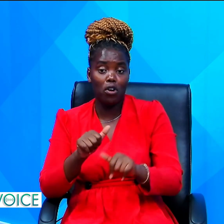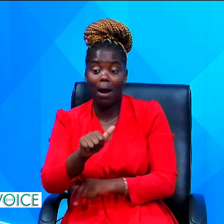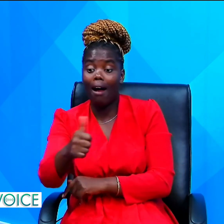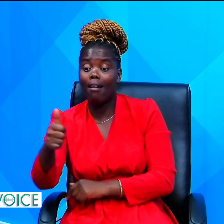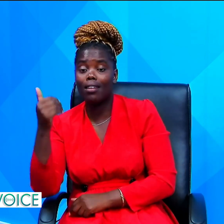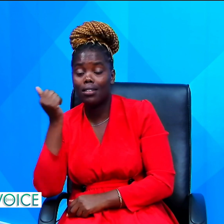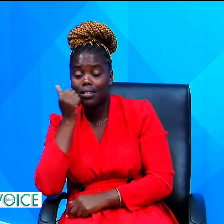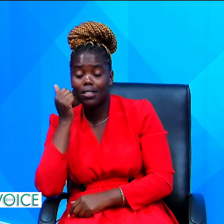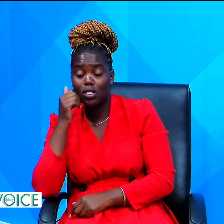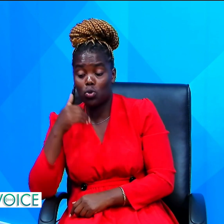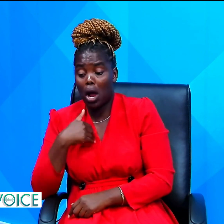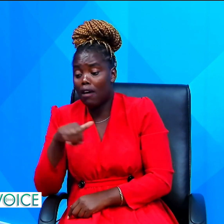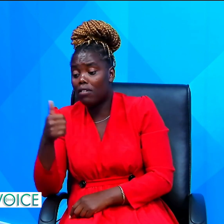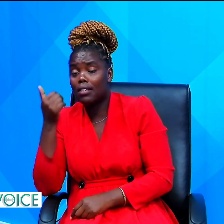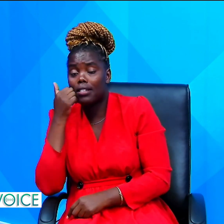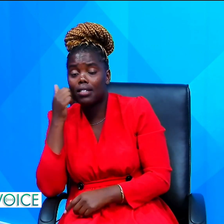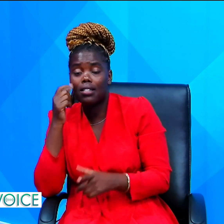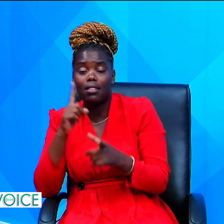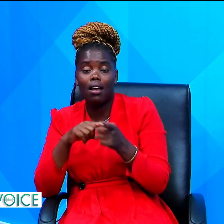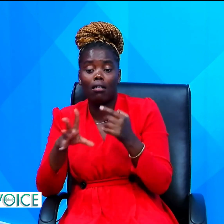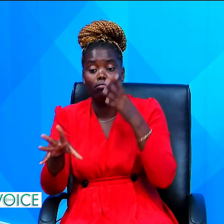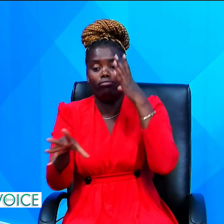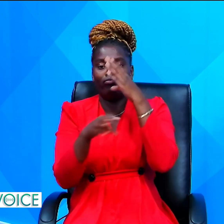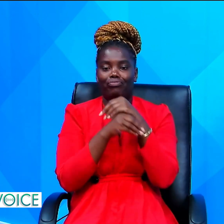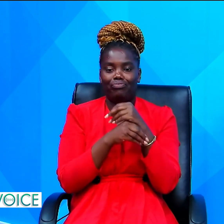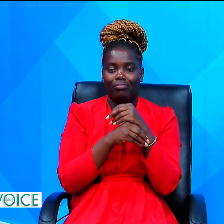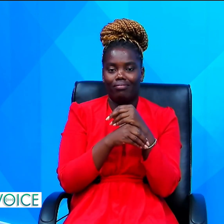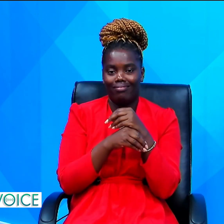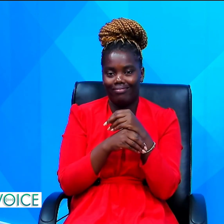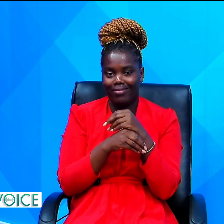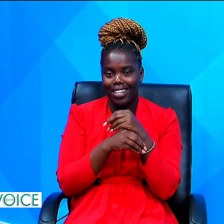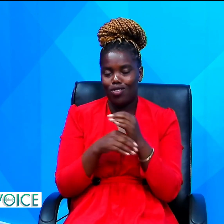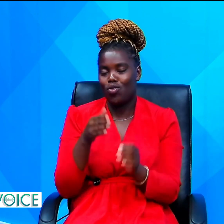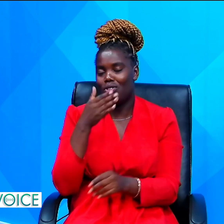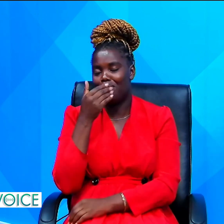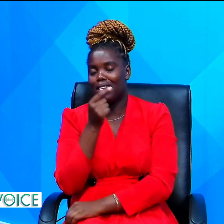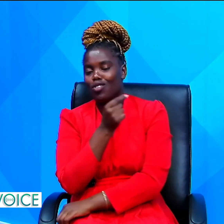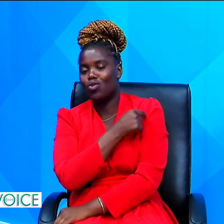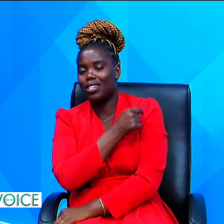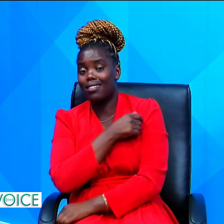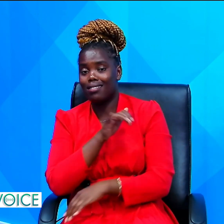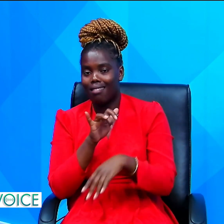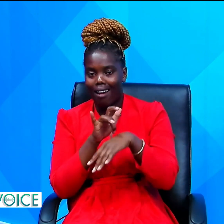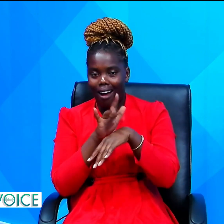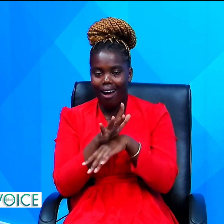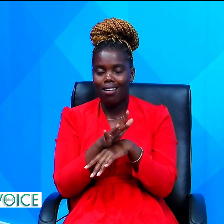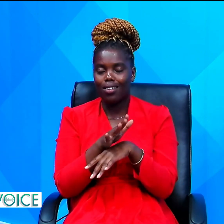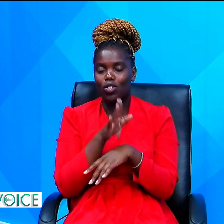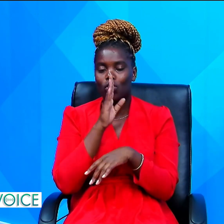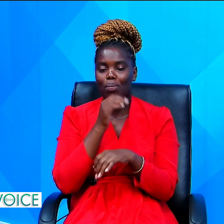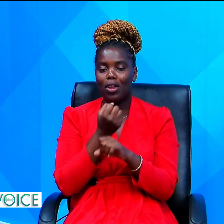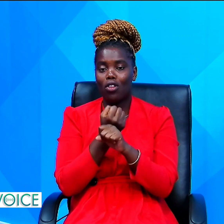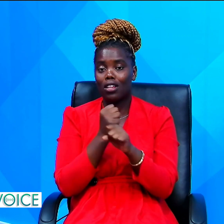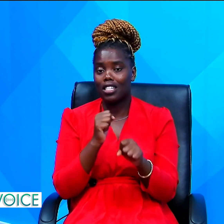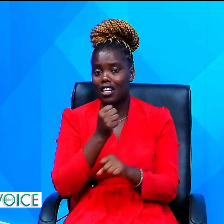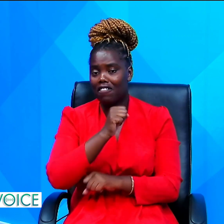I shared and said we can get it from other diseases. So when you go to the hospital, even if you are sick,